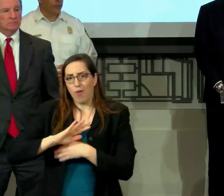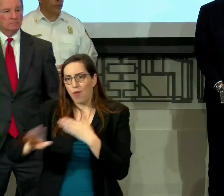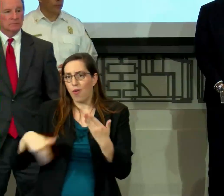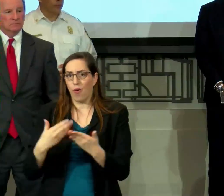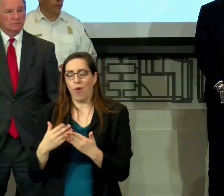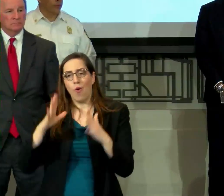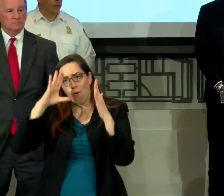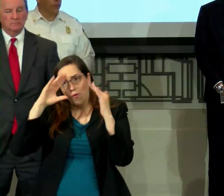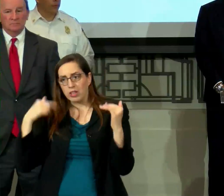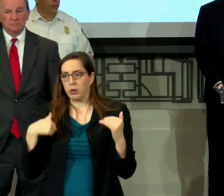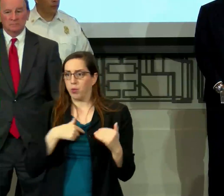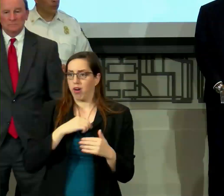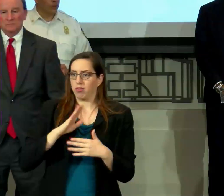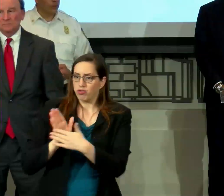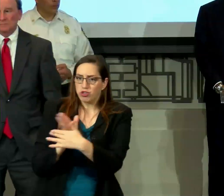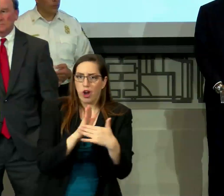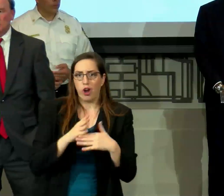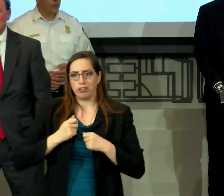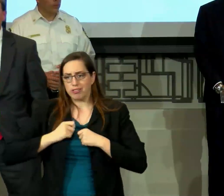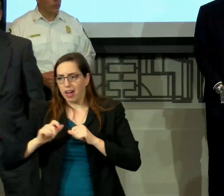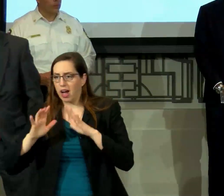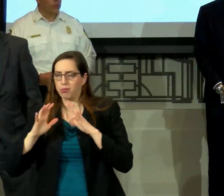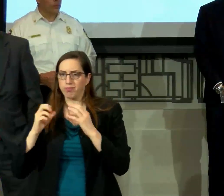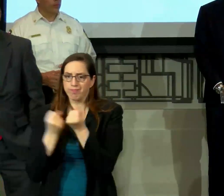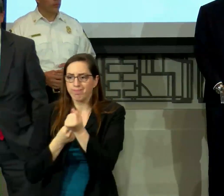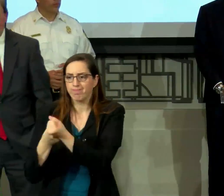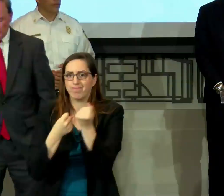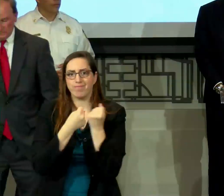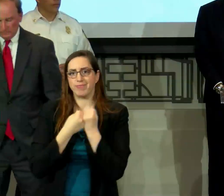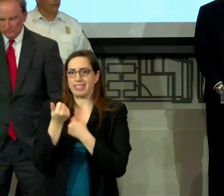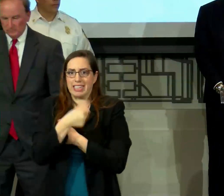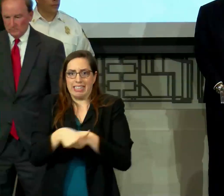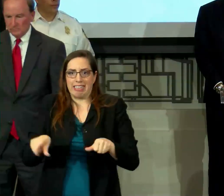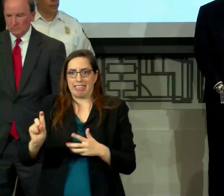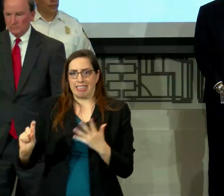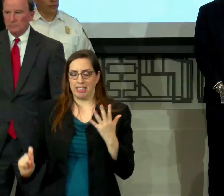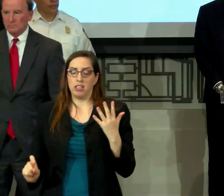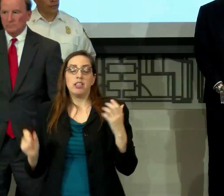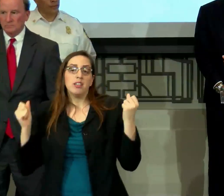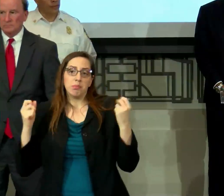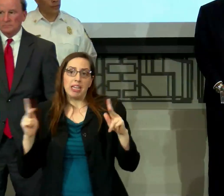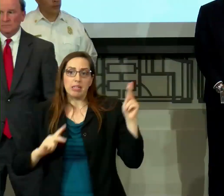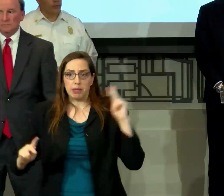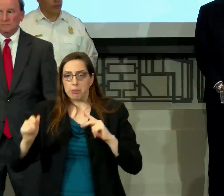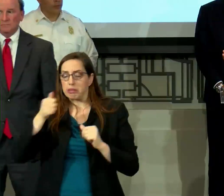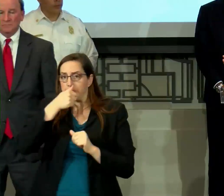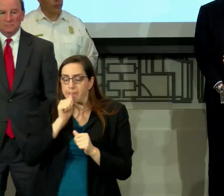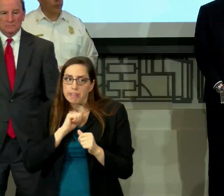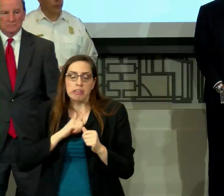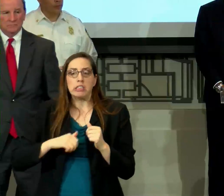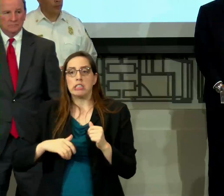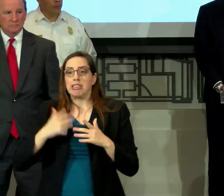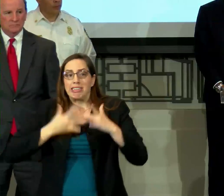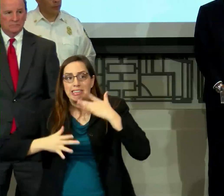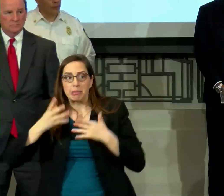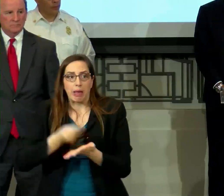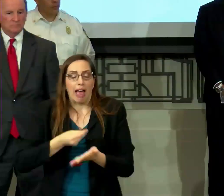willing to engage in shared sacrifice. There are a lot of people that are hurting right now,